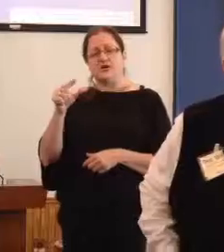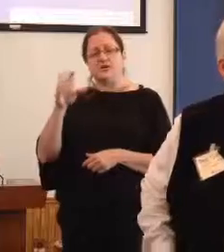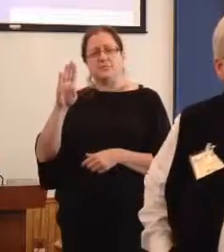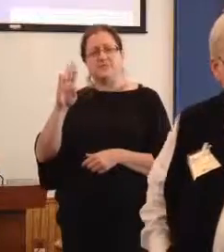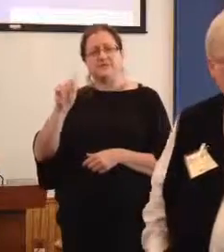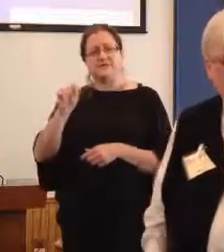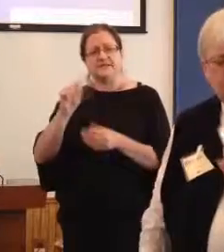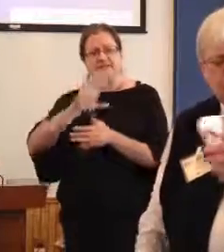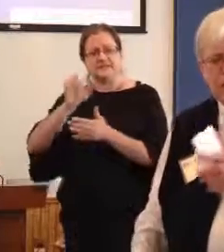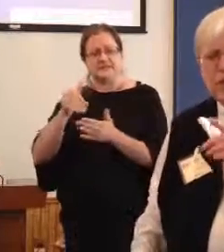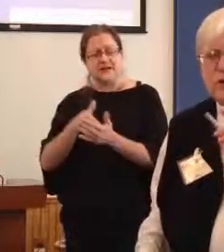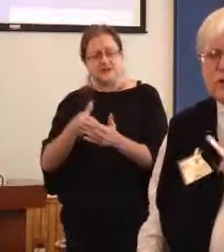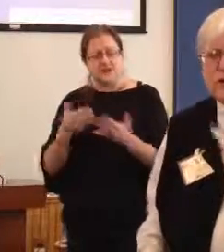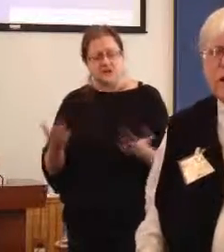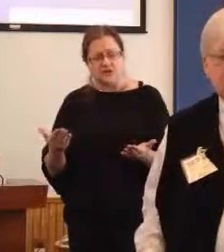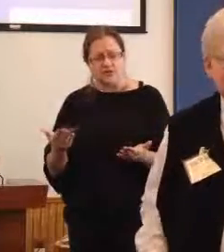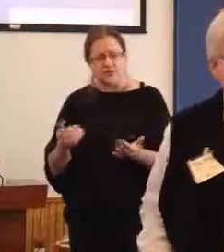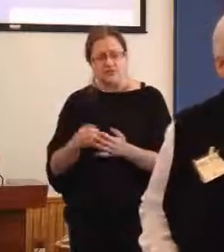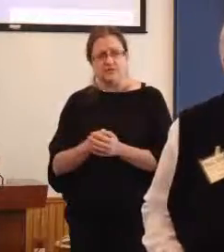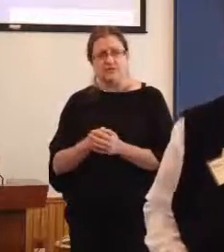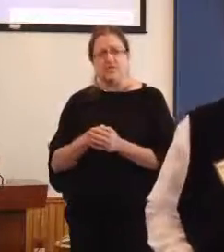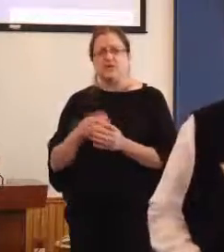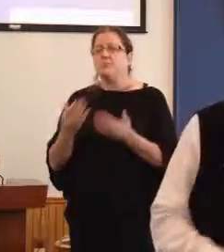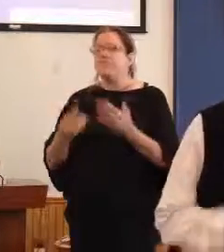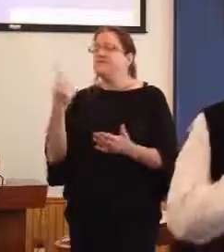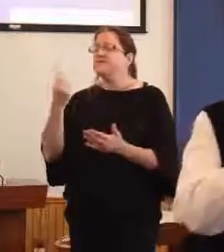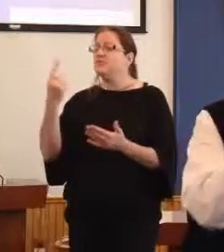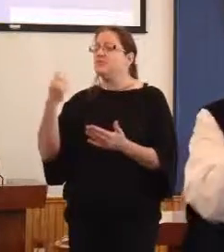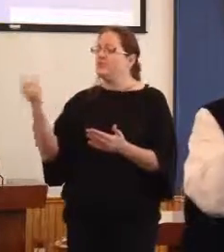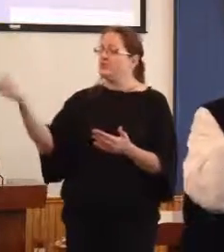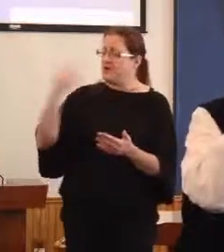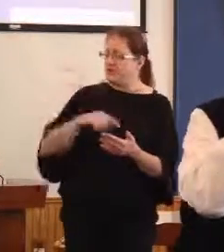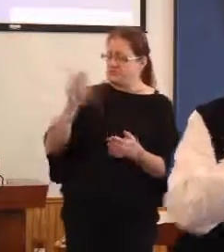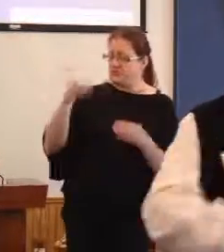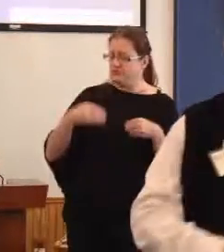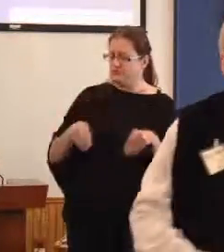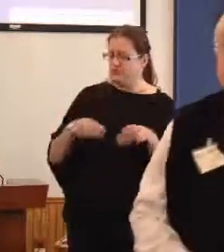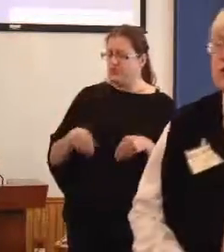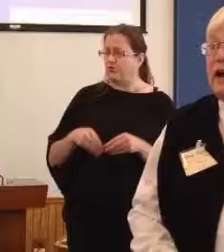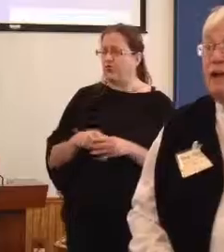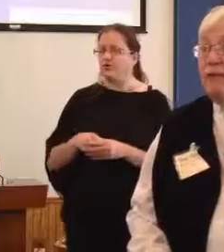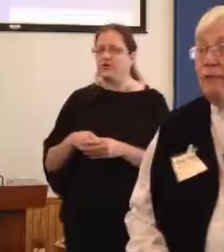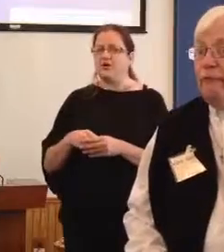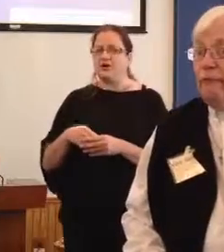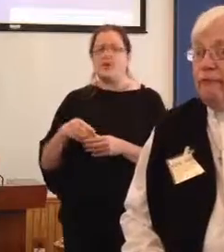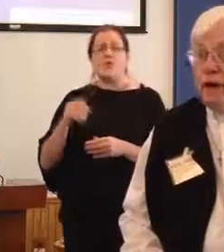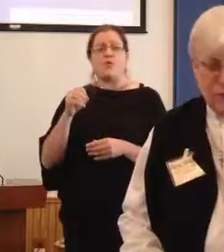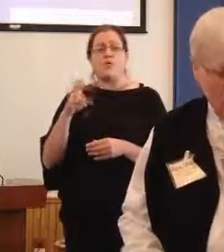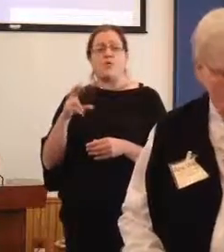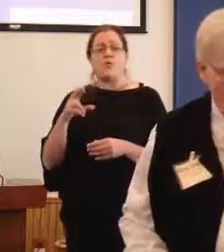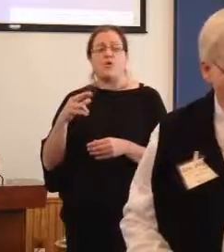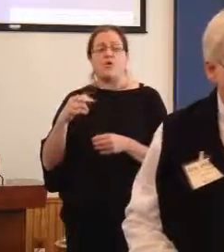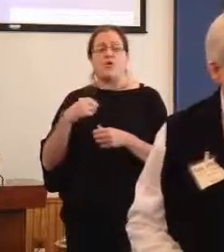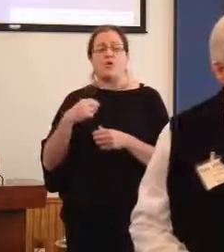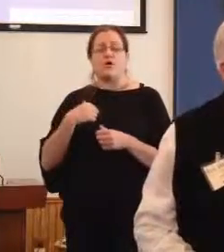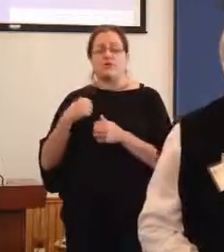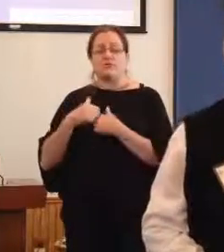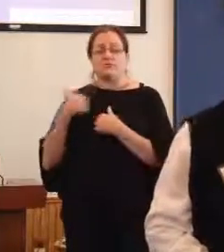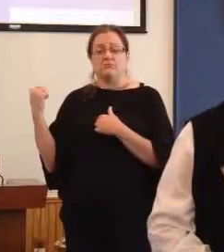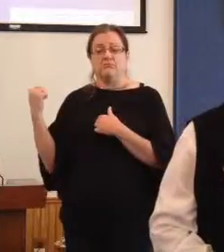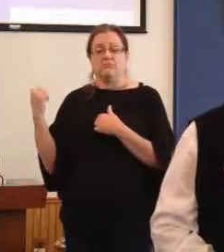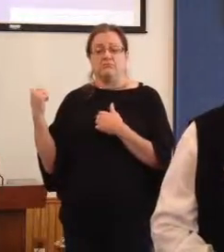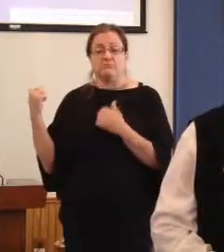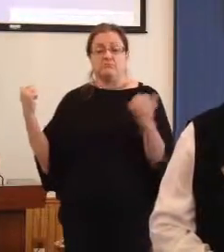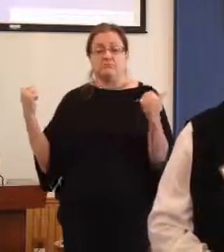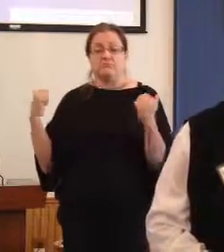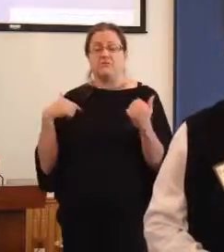to the young person who stops by your shop? Can you out yourself at the local watering